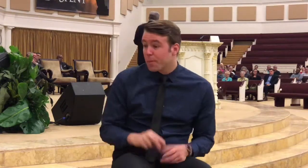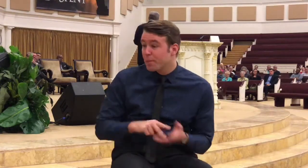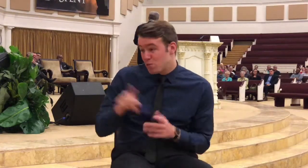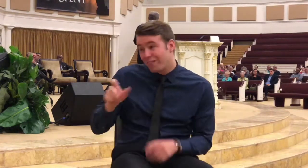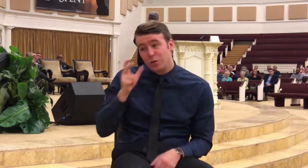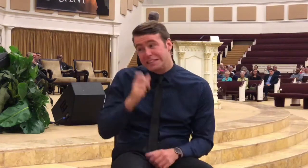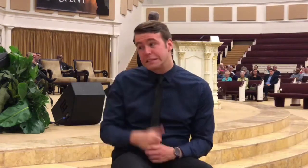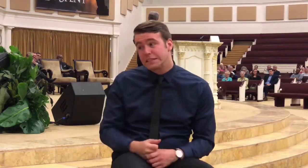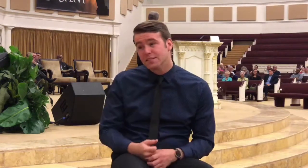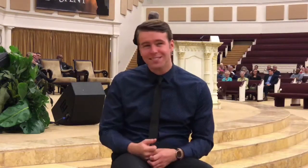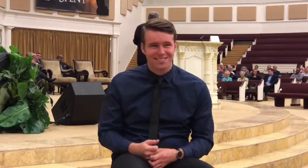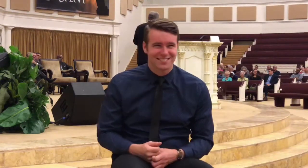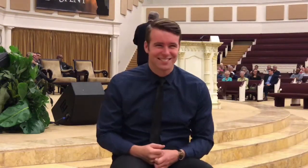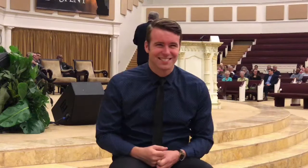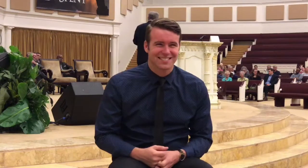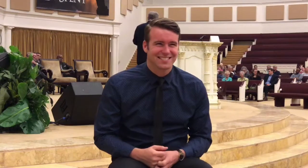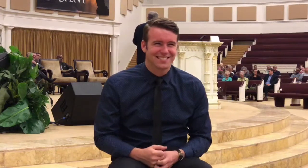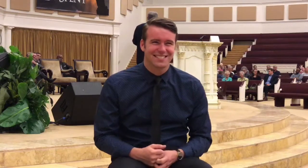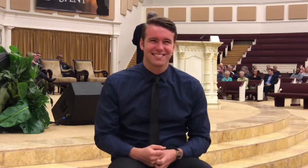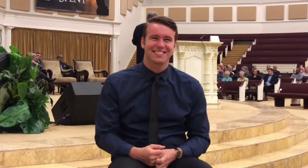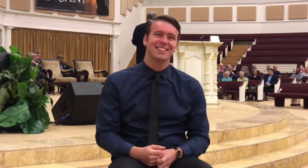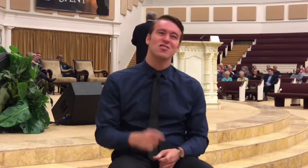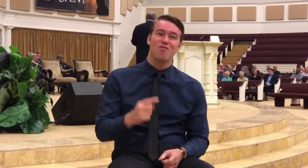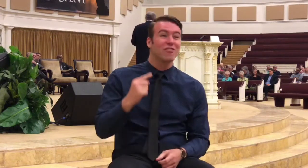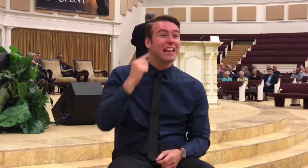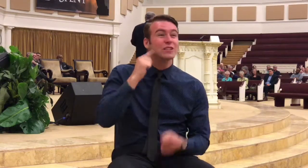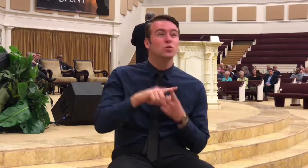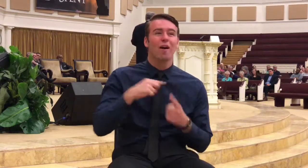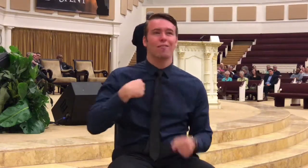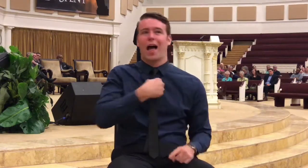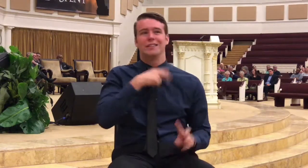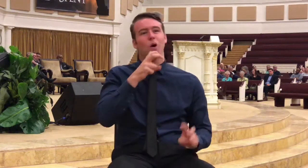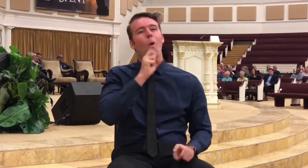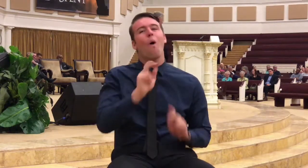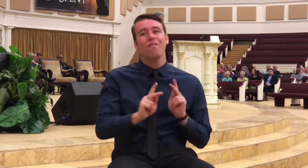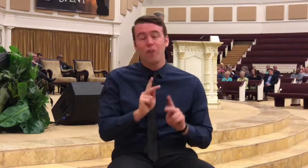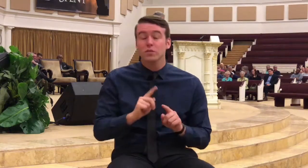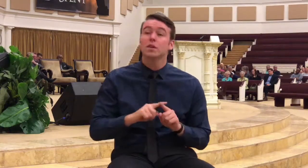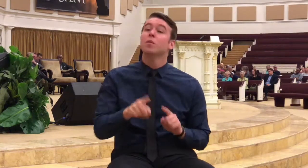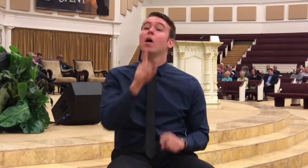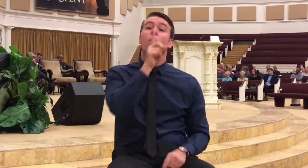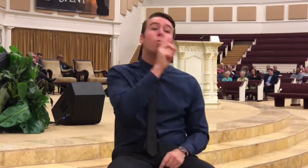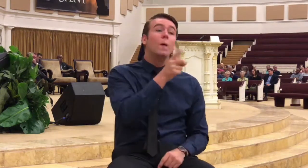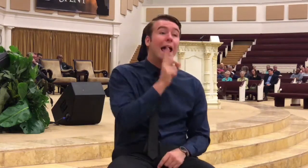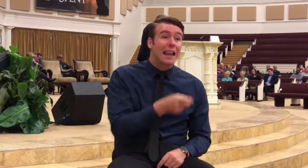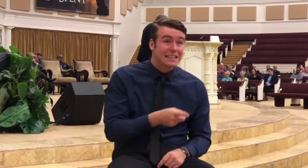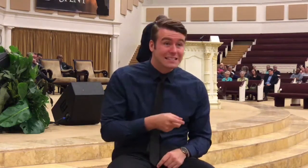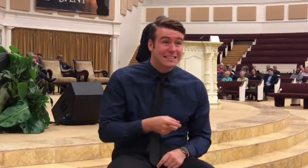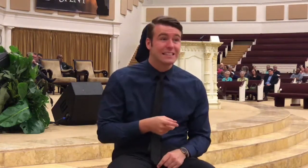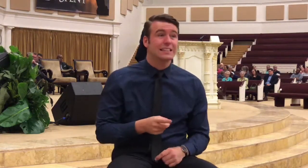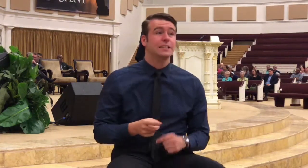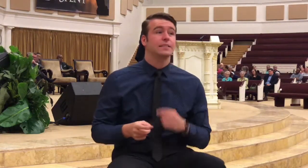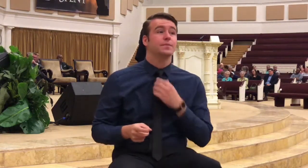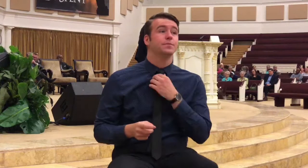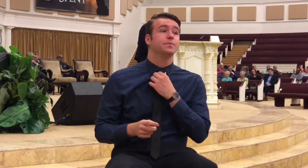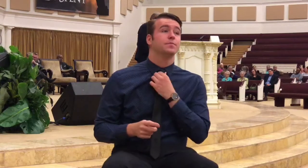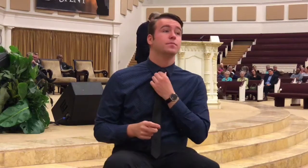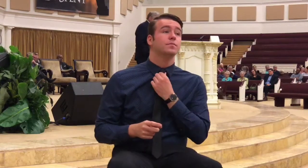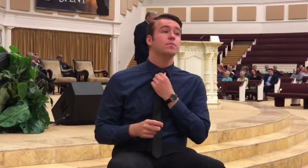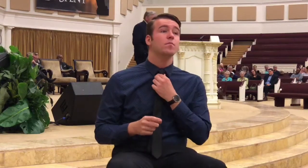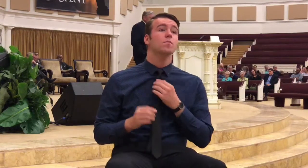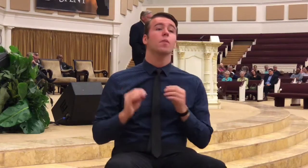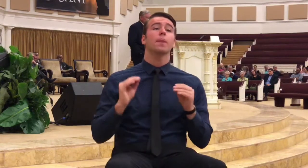listen. You just have to listen to us old folks. But in reality, there is